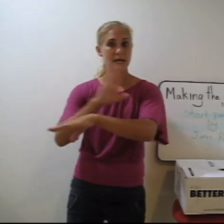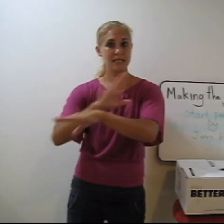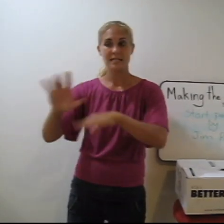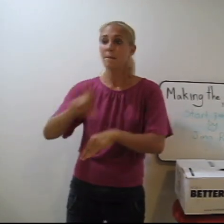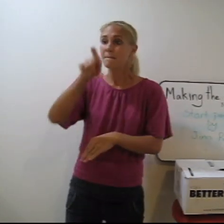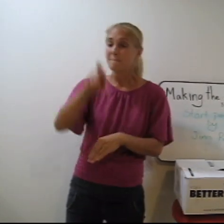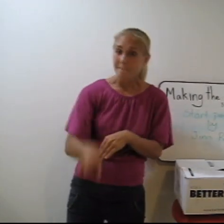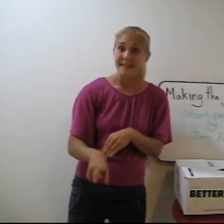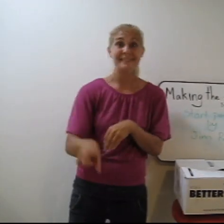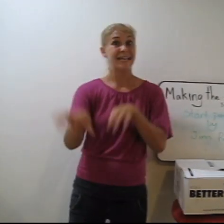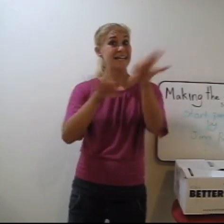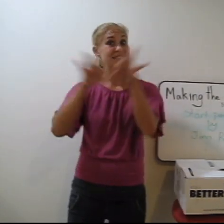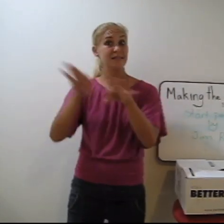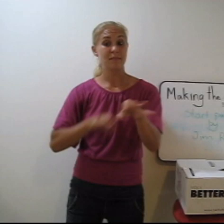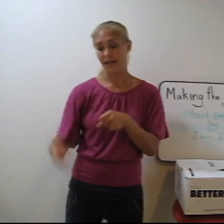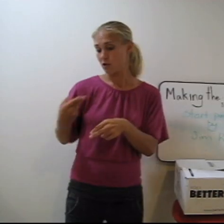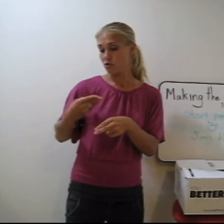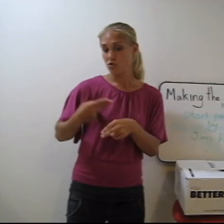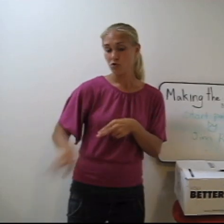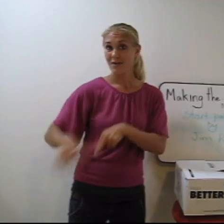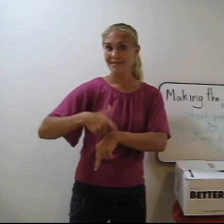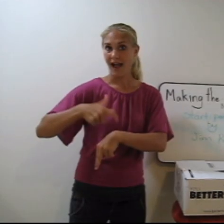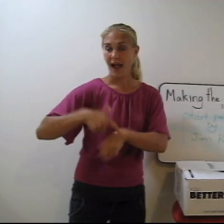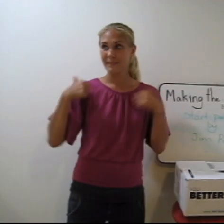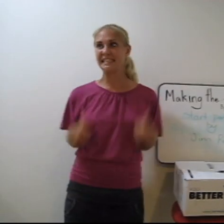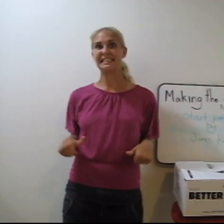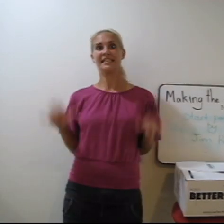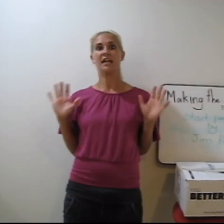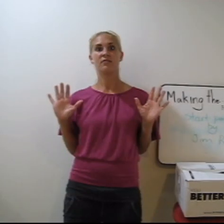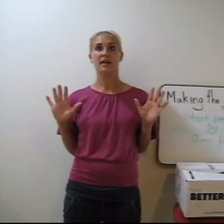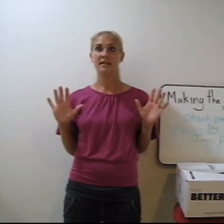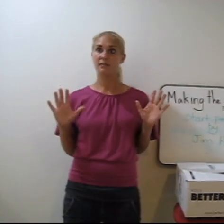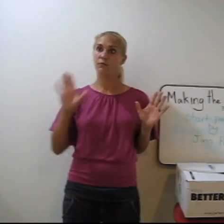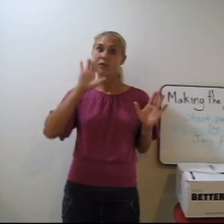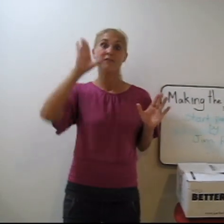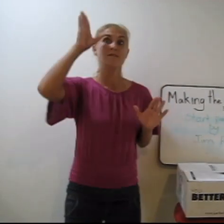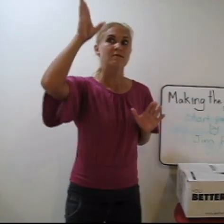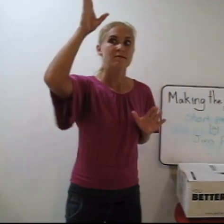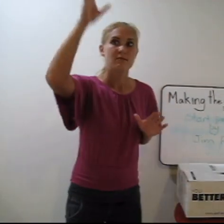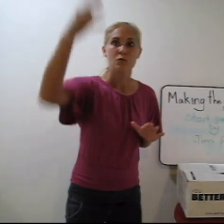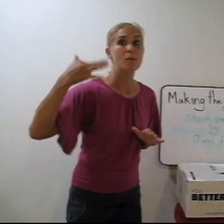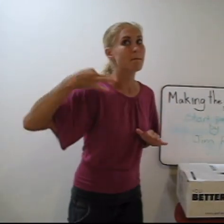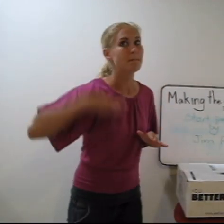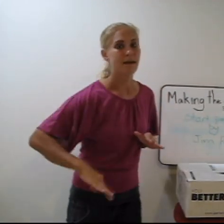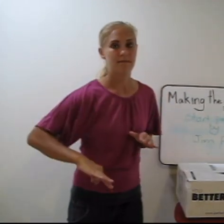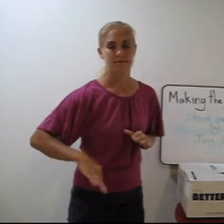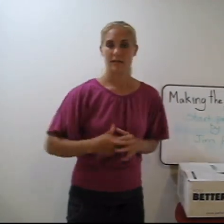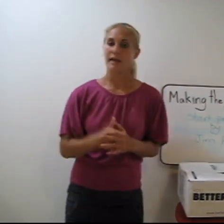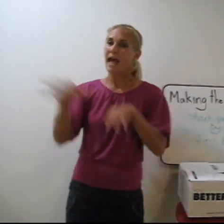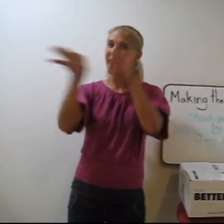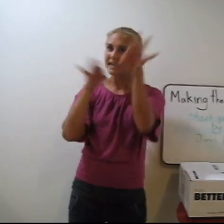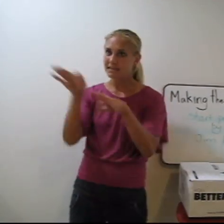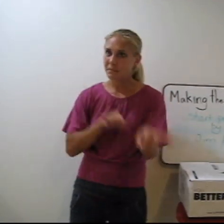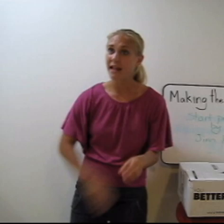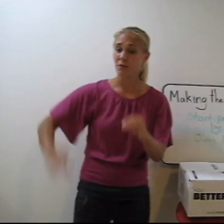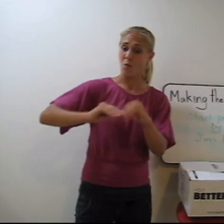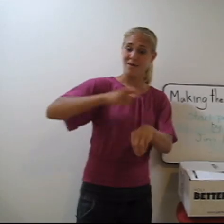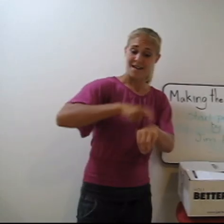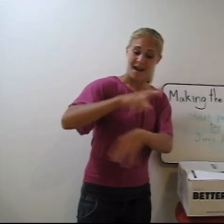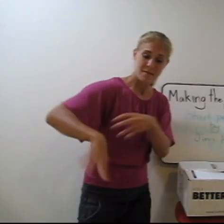short-term sacrifices that will be necessary to earn the rewards everyone is after. Explain the extra time you have to put in, some events you might